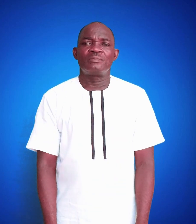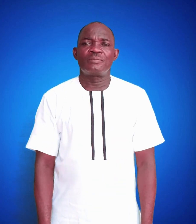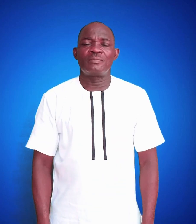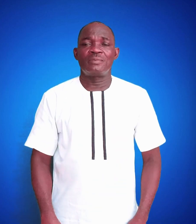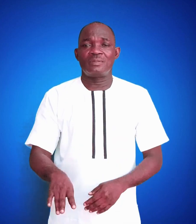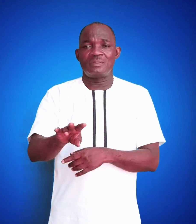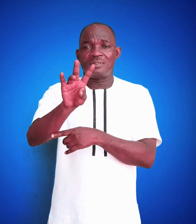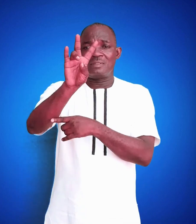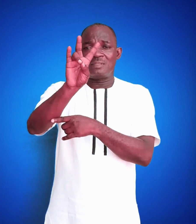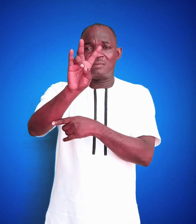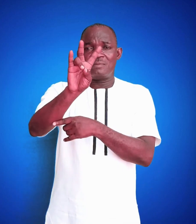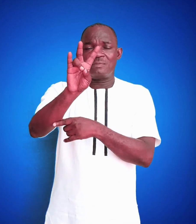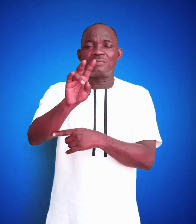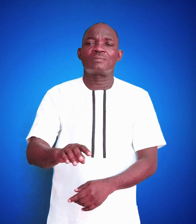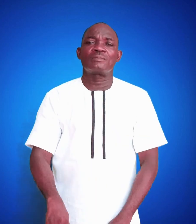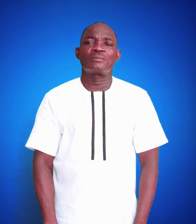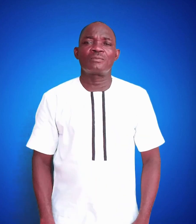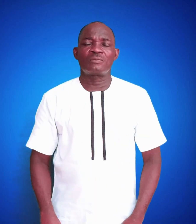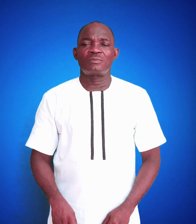7.